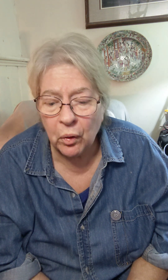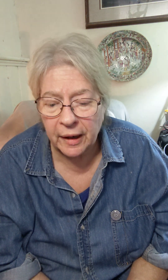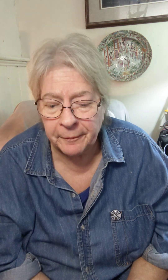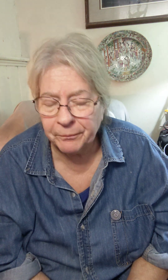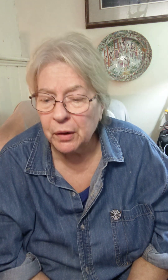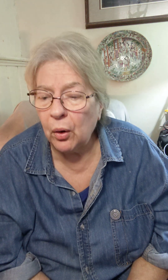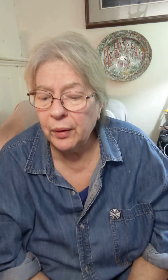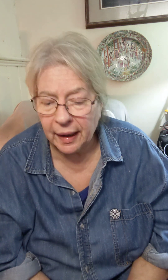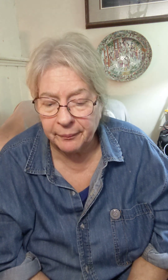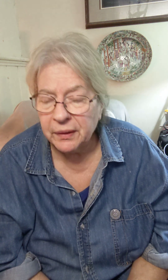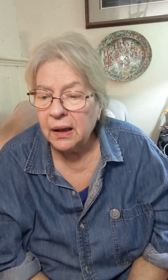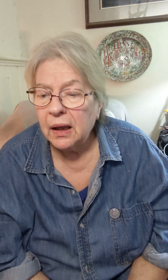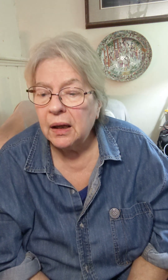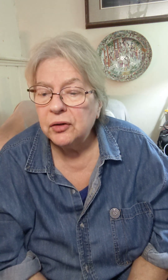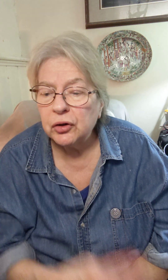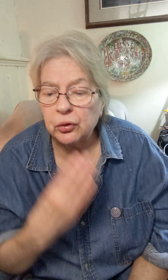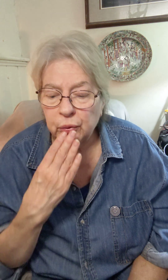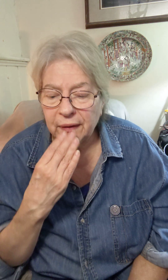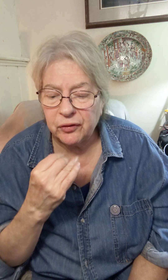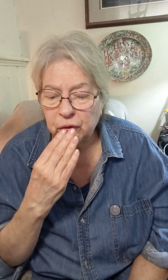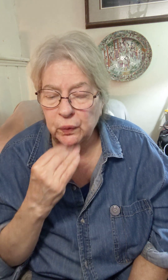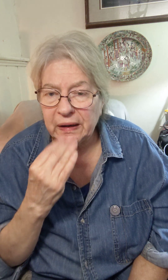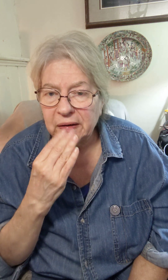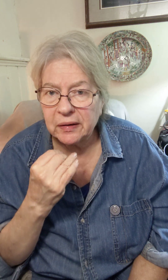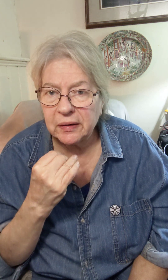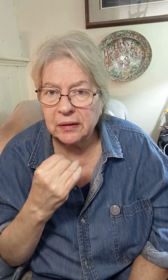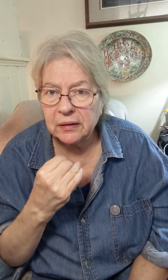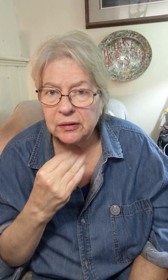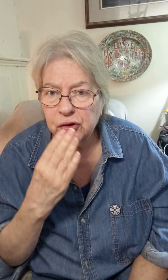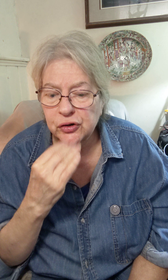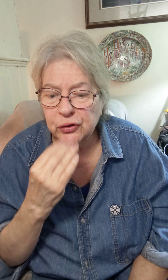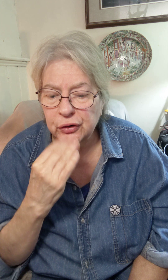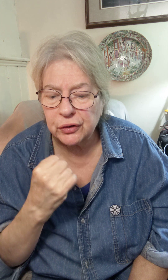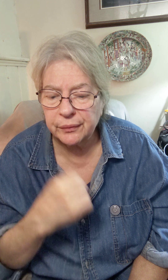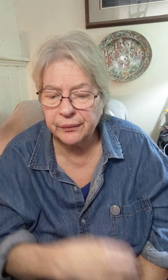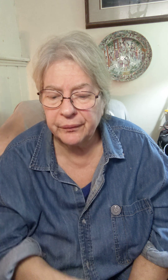Boy. Okay. So we have sweet sugar.